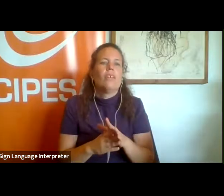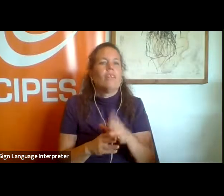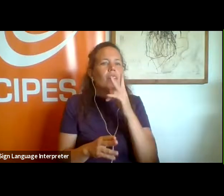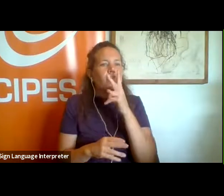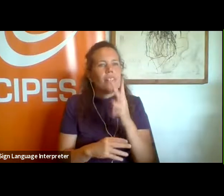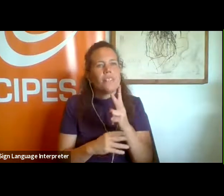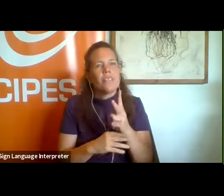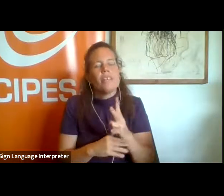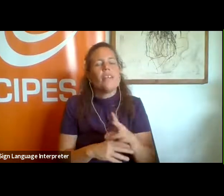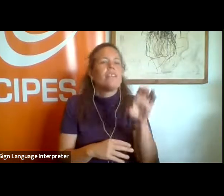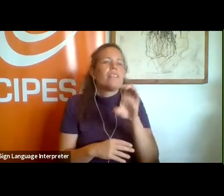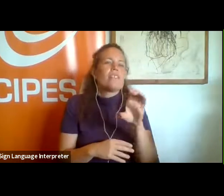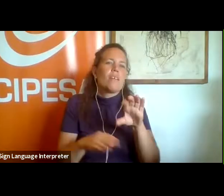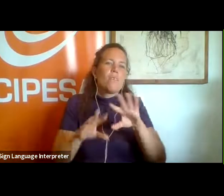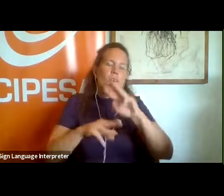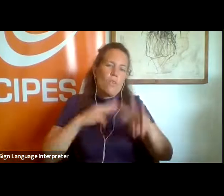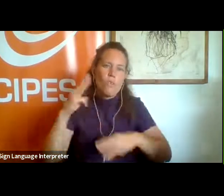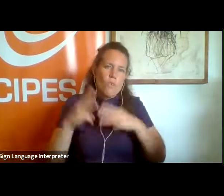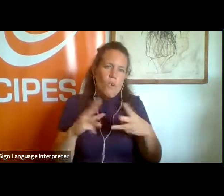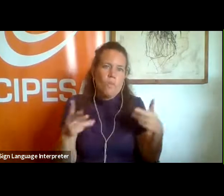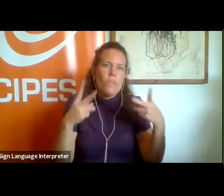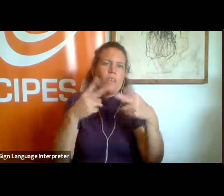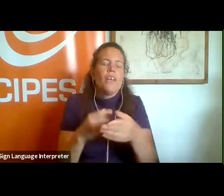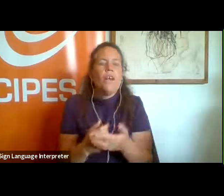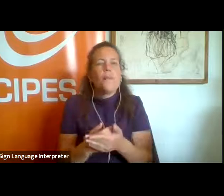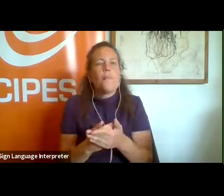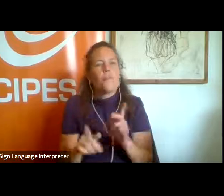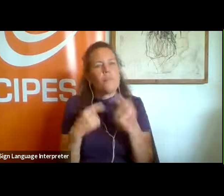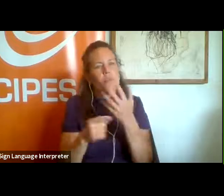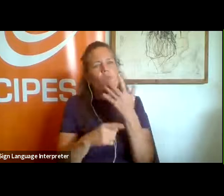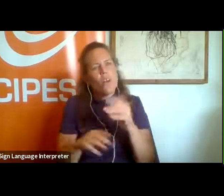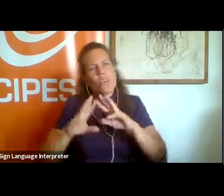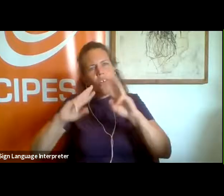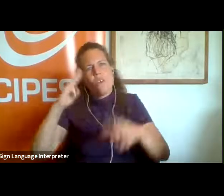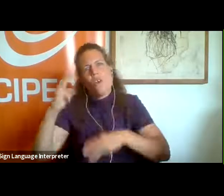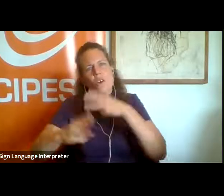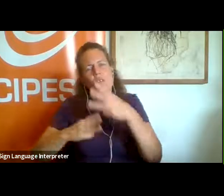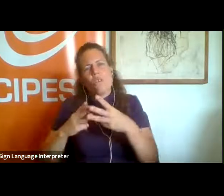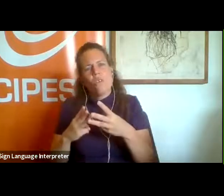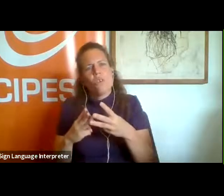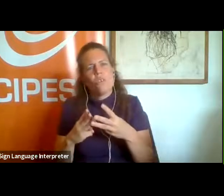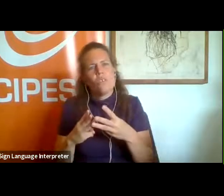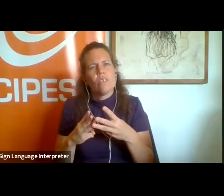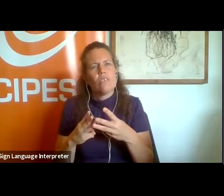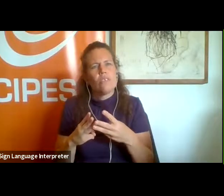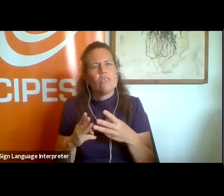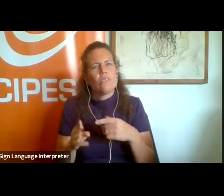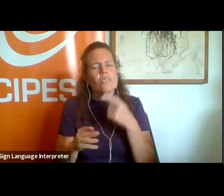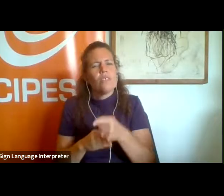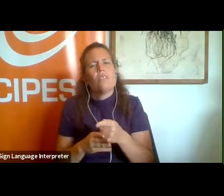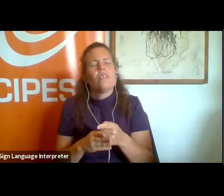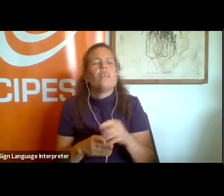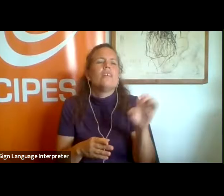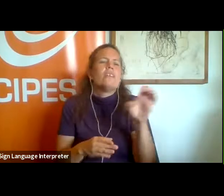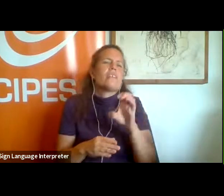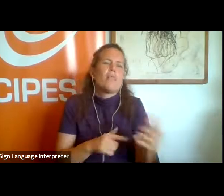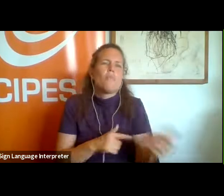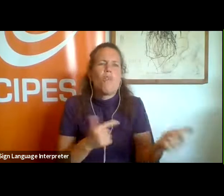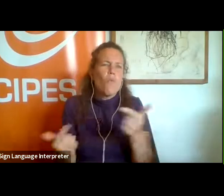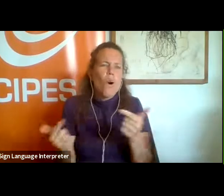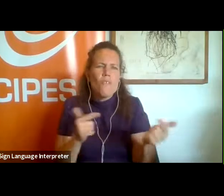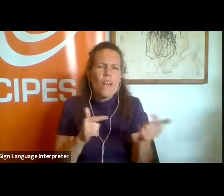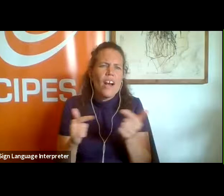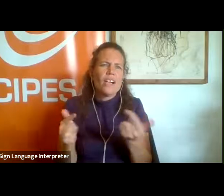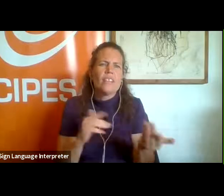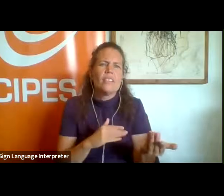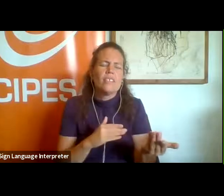Do we want to have a world that is that is convoluted and has cyber warfare as